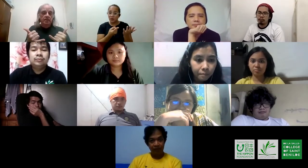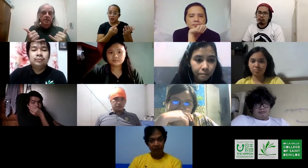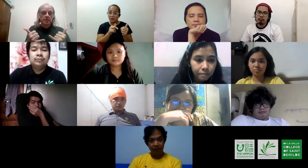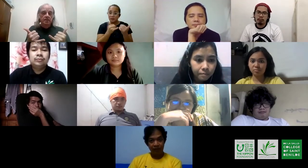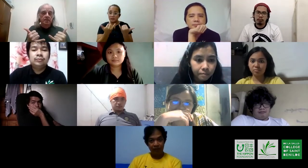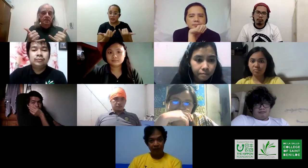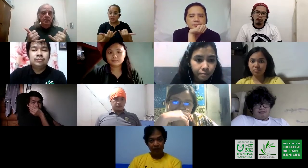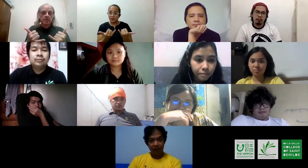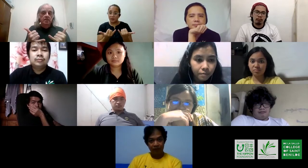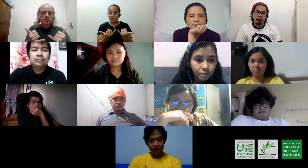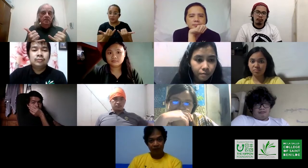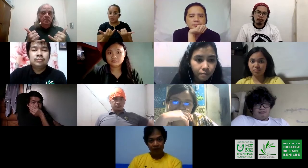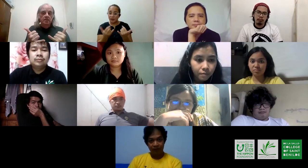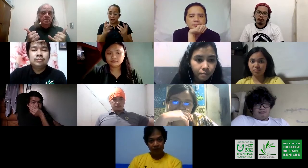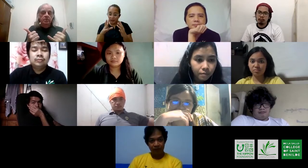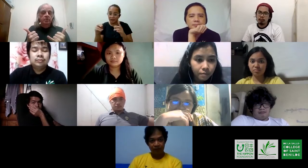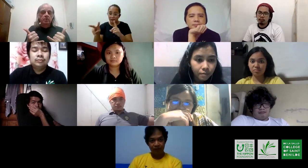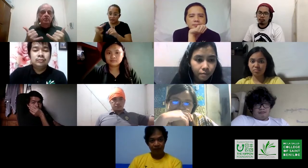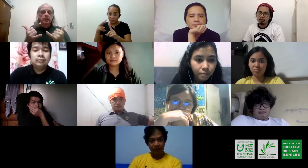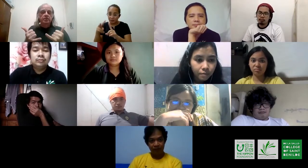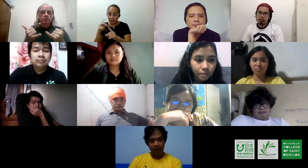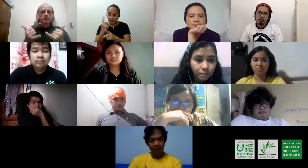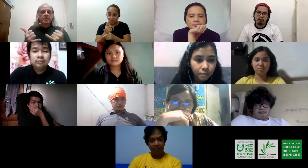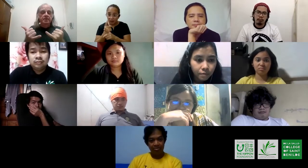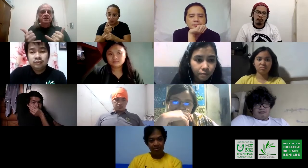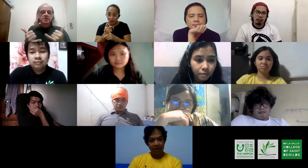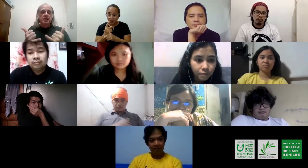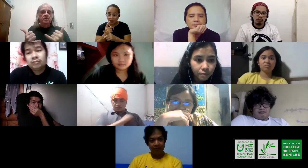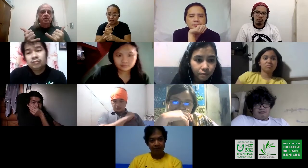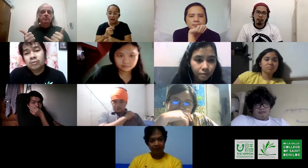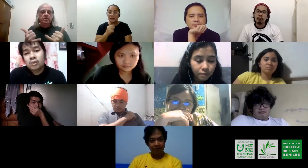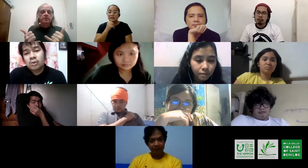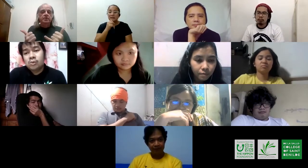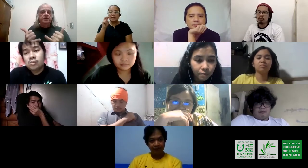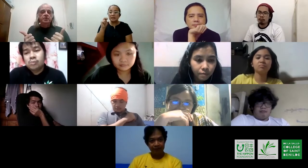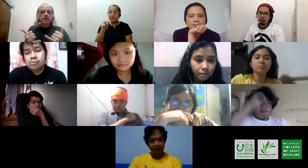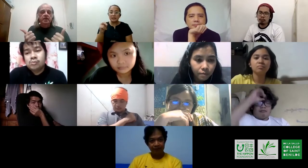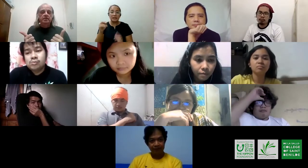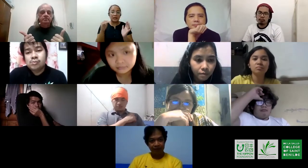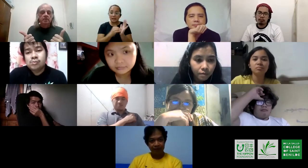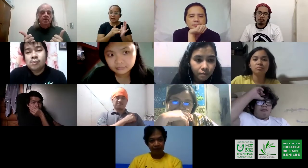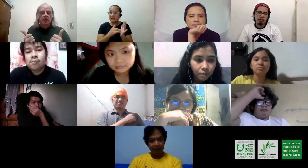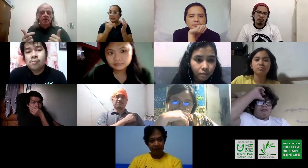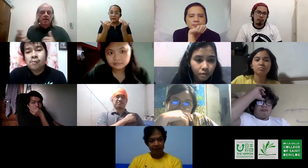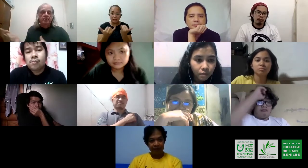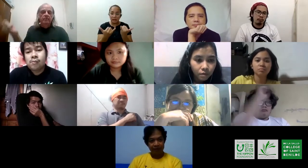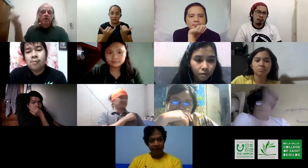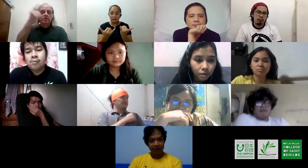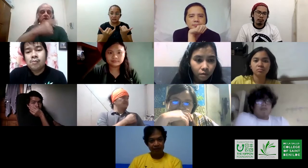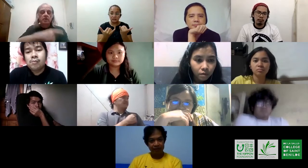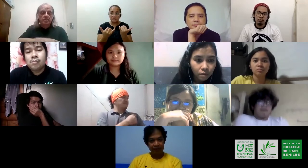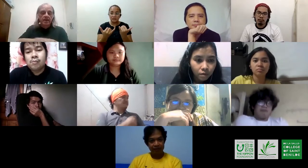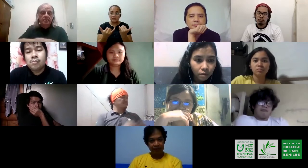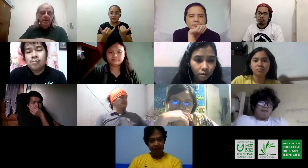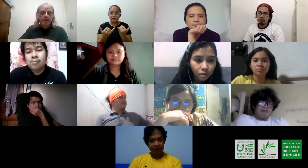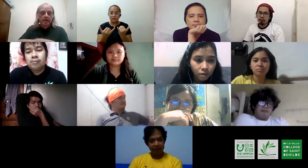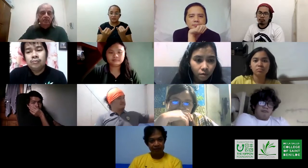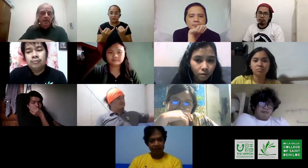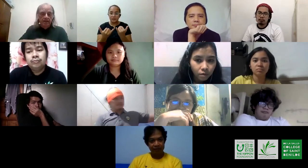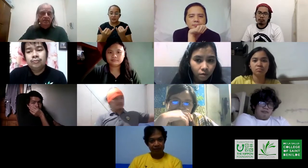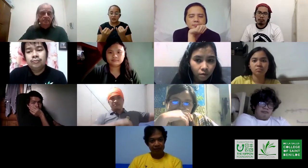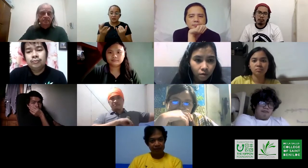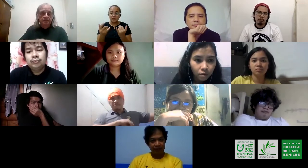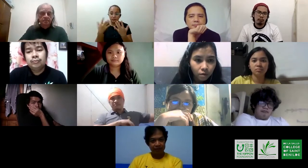right? So you don't need to repeat this sign. You don't need to teach it again. And you've already talked about